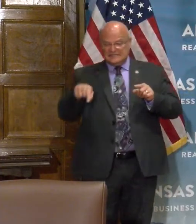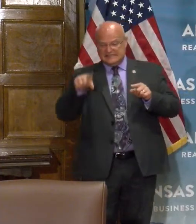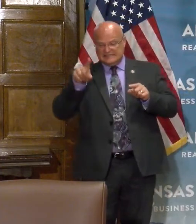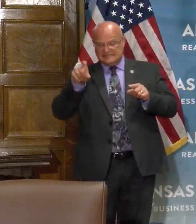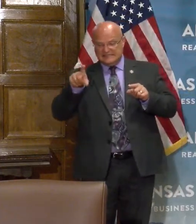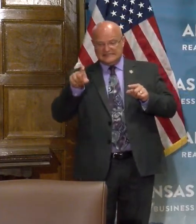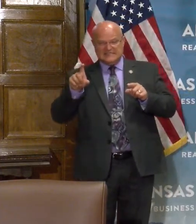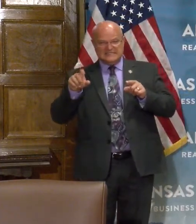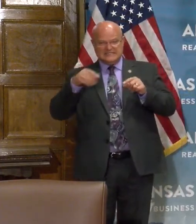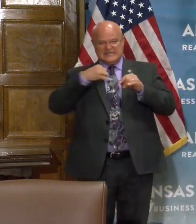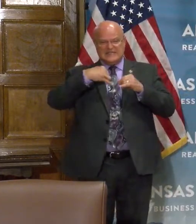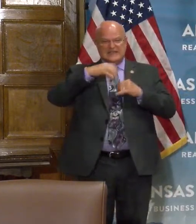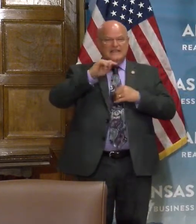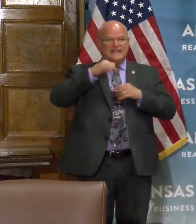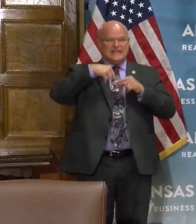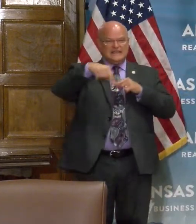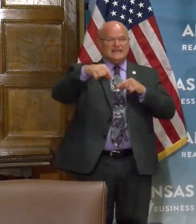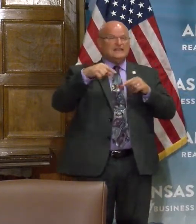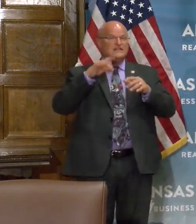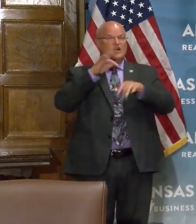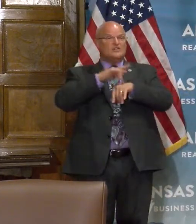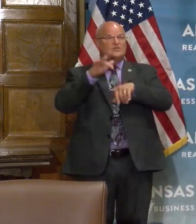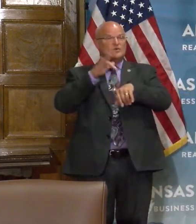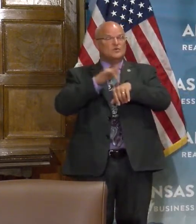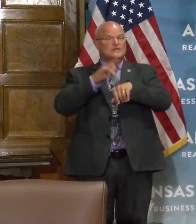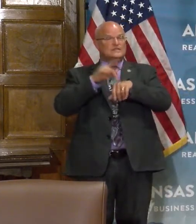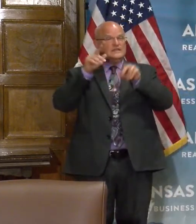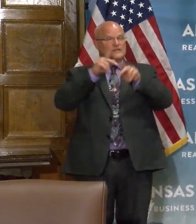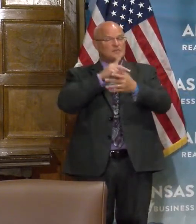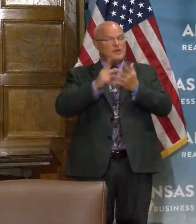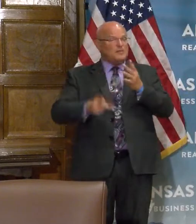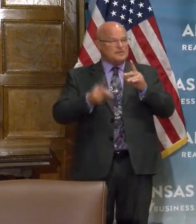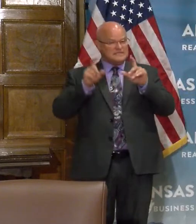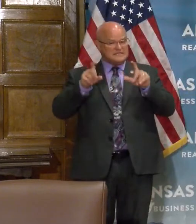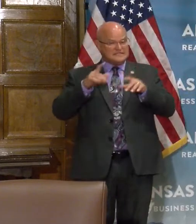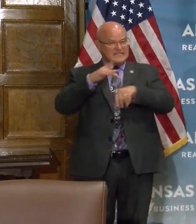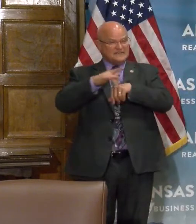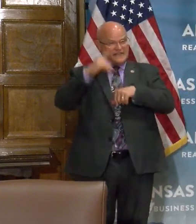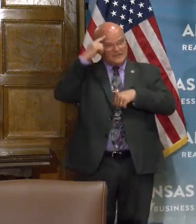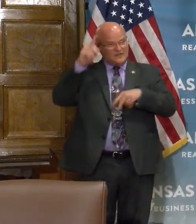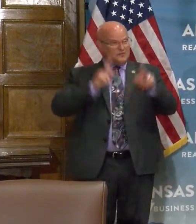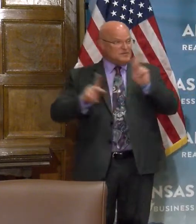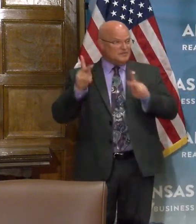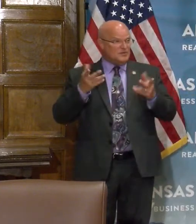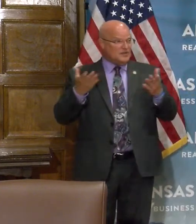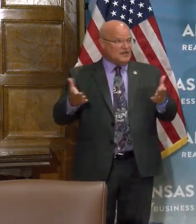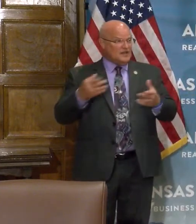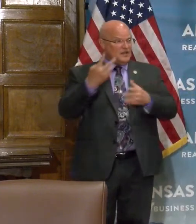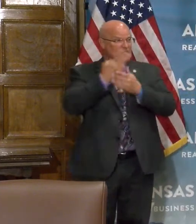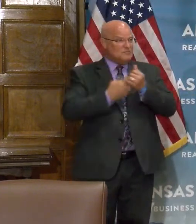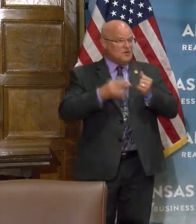line, as long as we're reaching that population, making the testing available to that population,